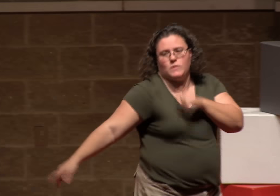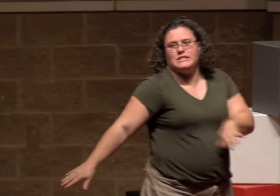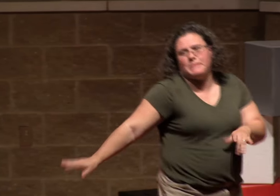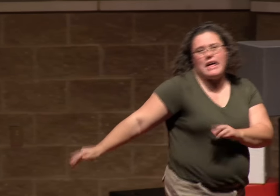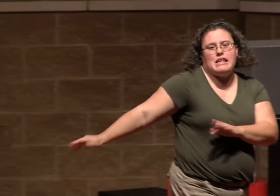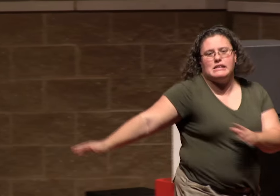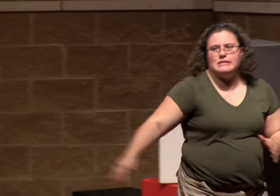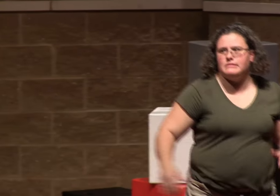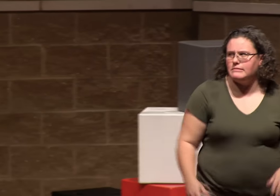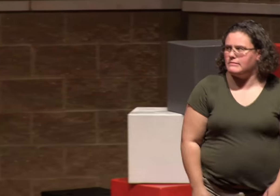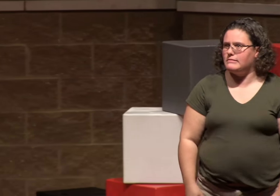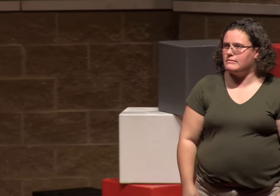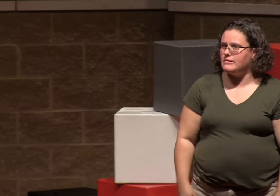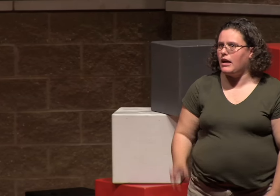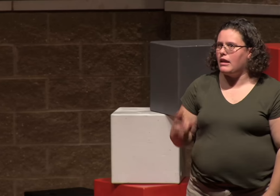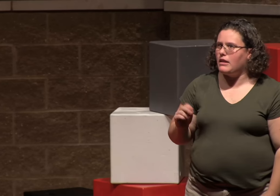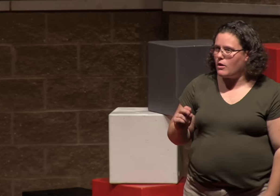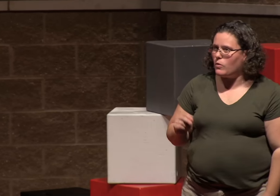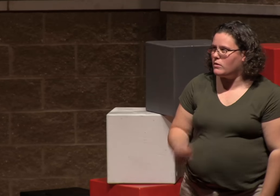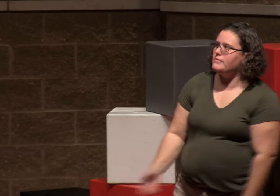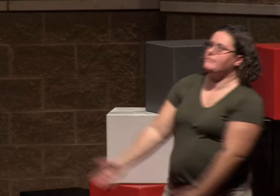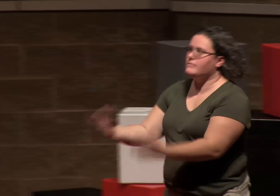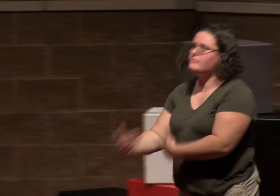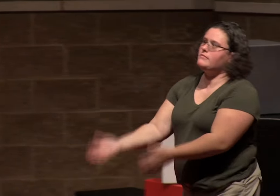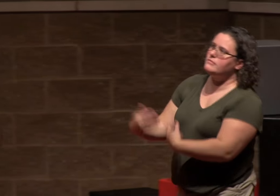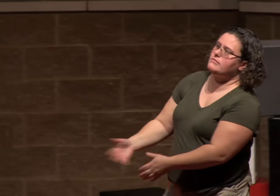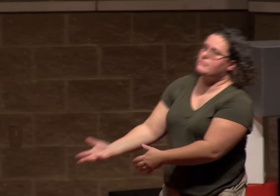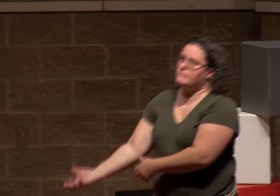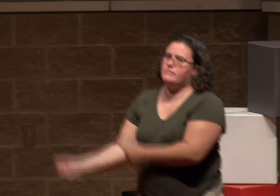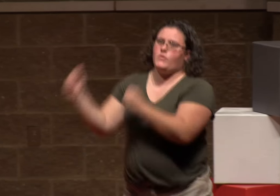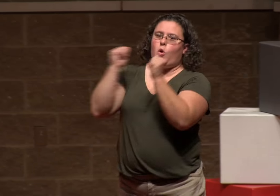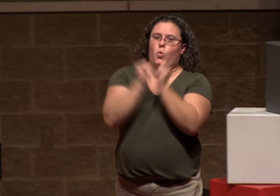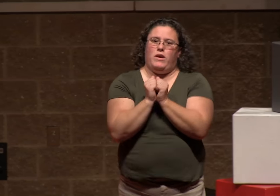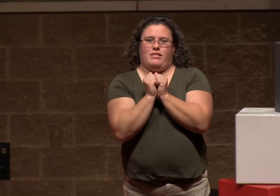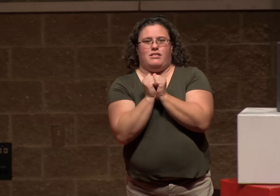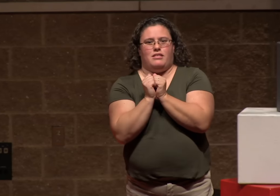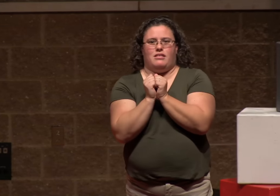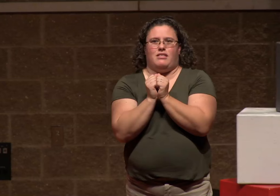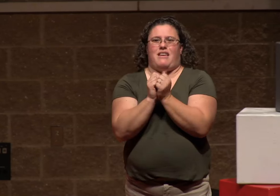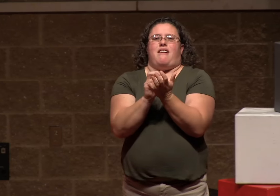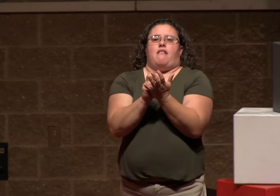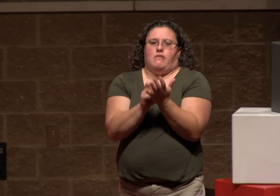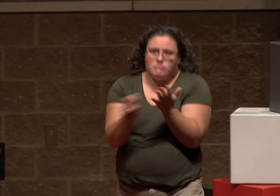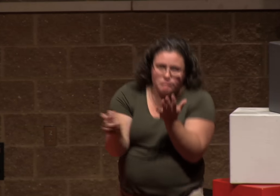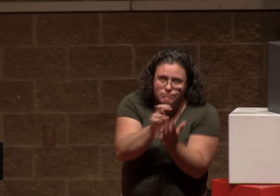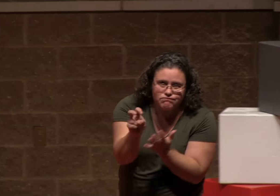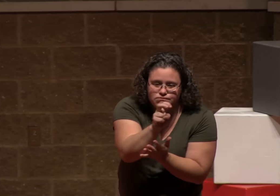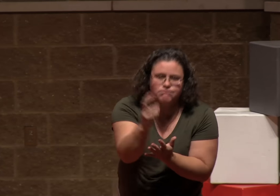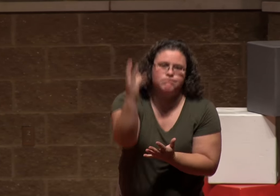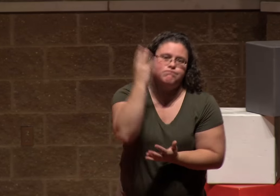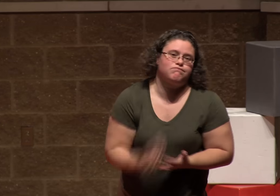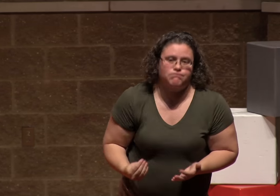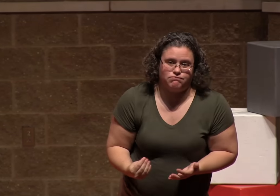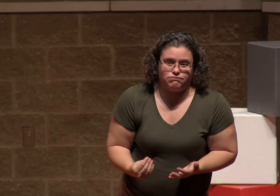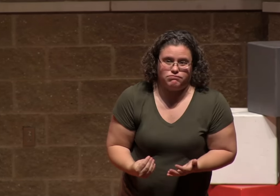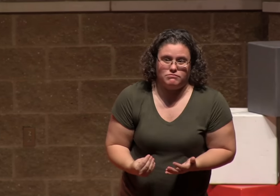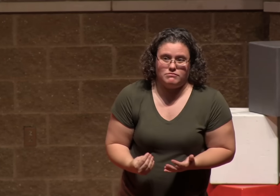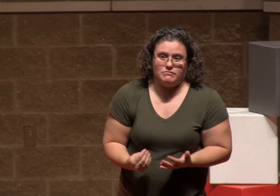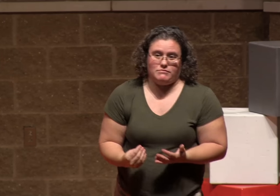person, oh, just leave them alone right over there. No, it's, come on, come with us. And we will journey and